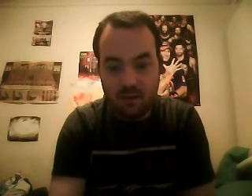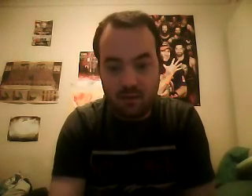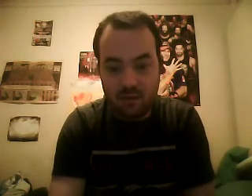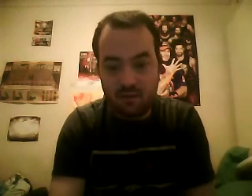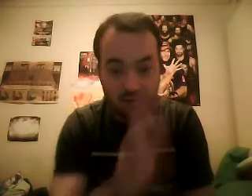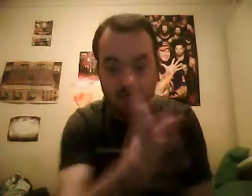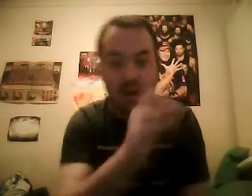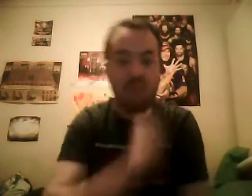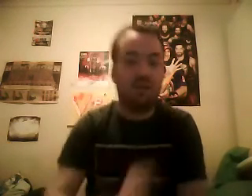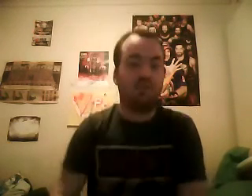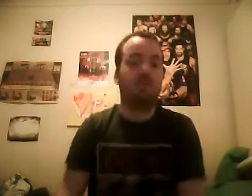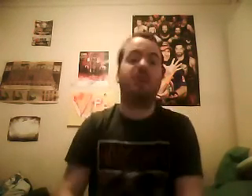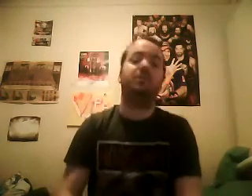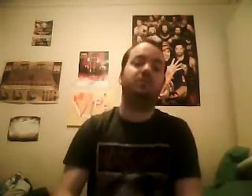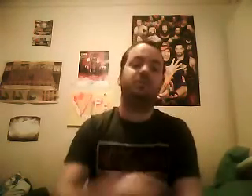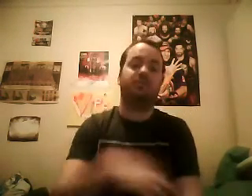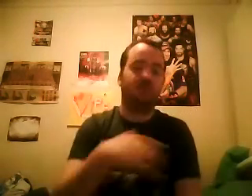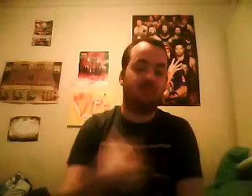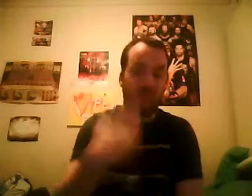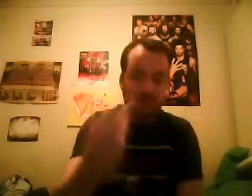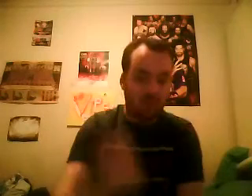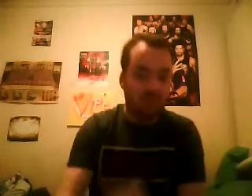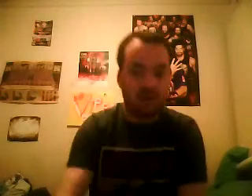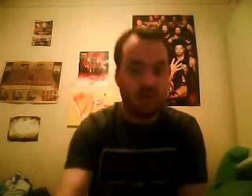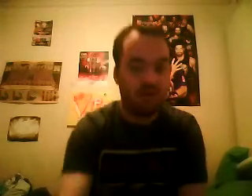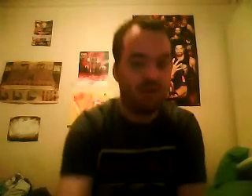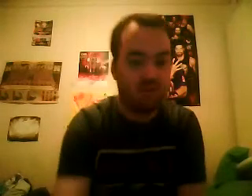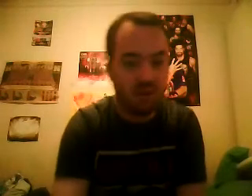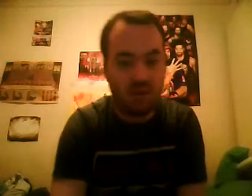And subscribe as well to get more videos as well.